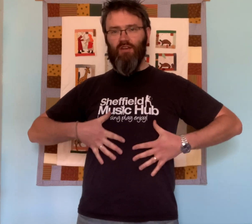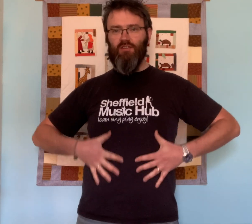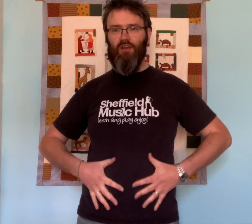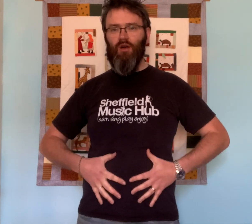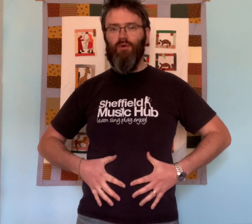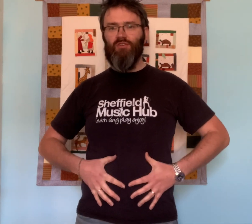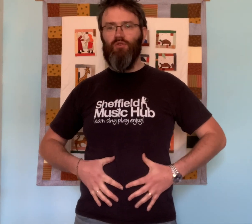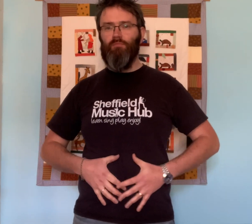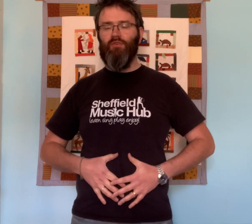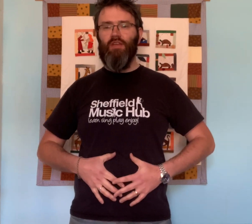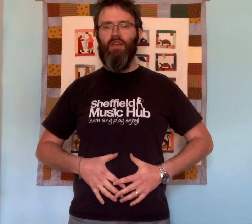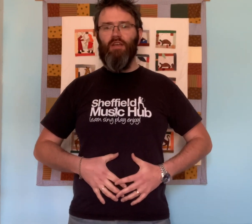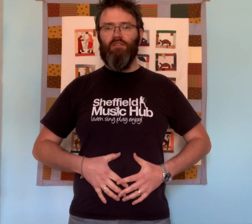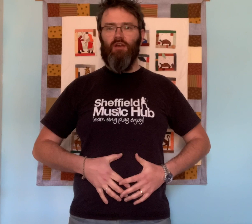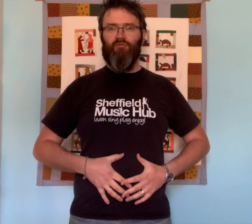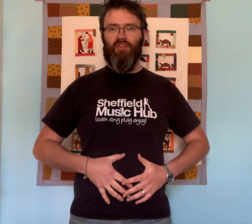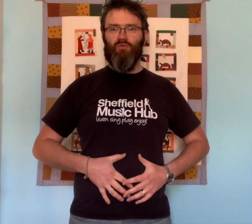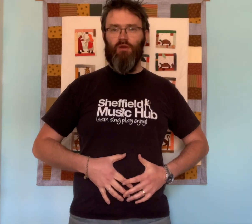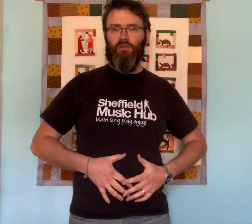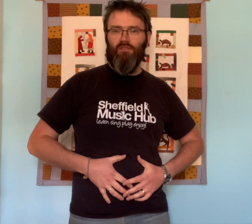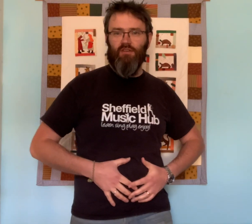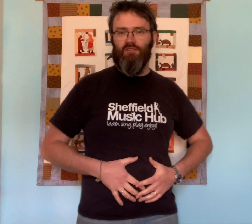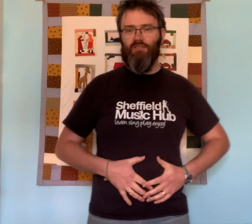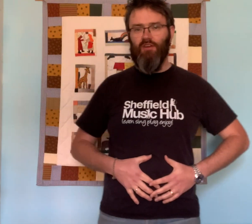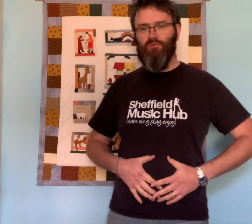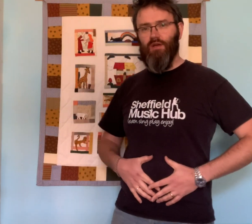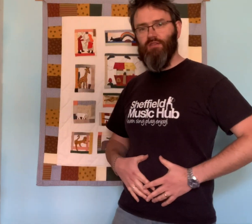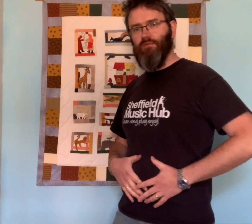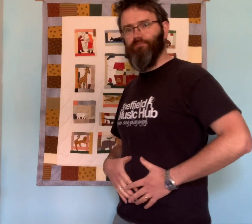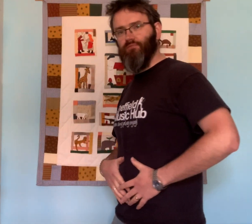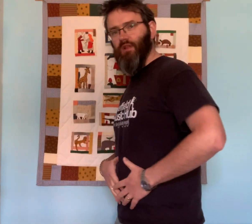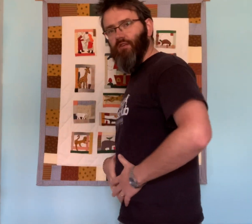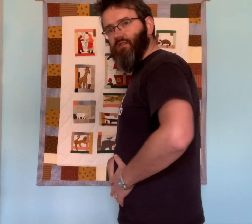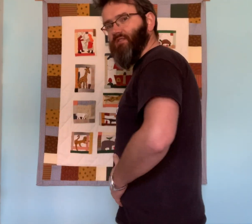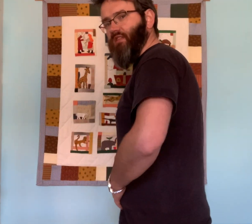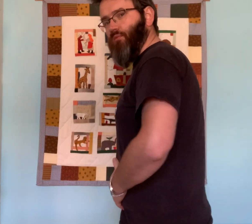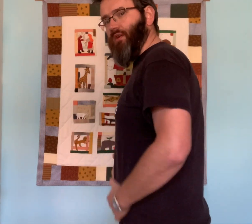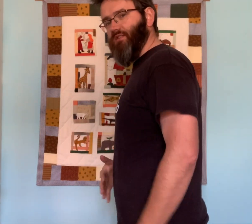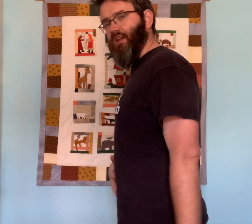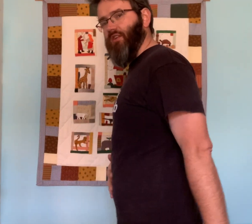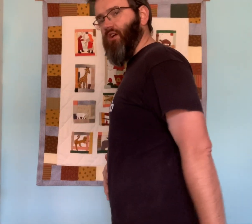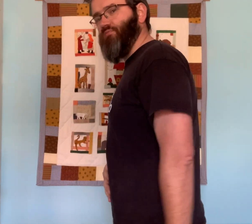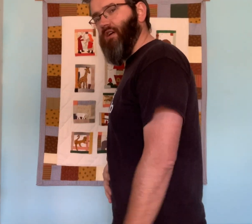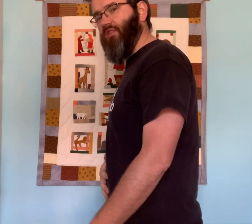and low into your body. So for this one, I'm going to turn sideways. And you can see that when I take a nice breath in,